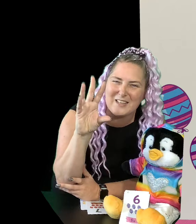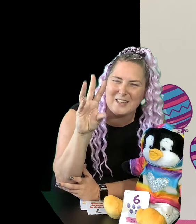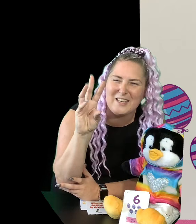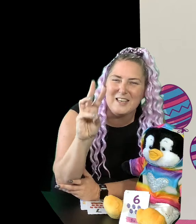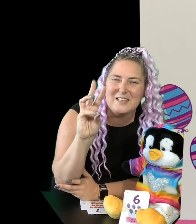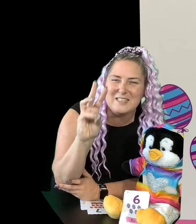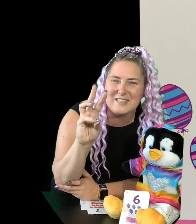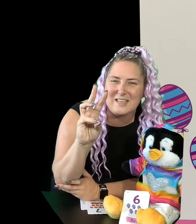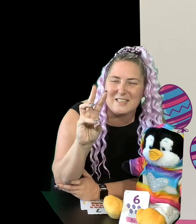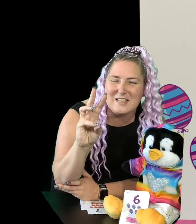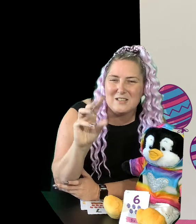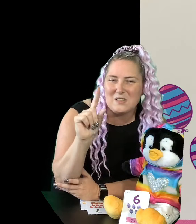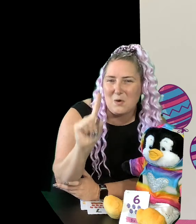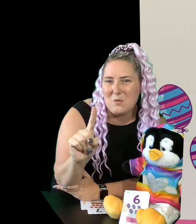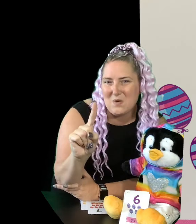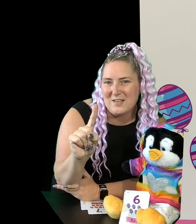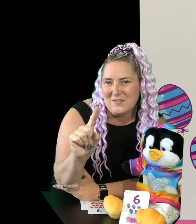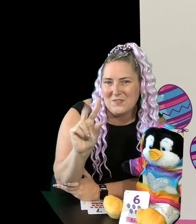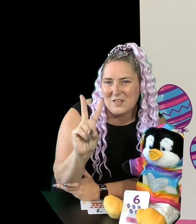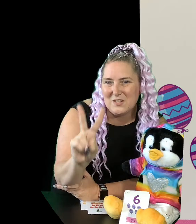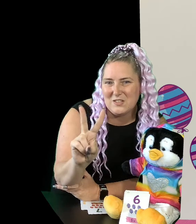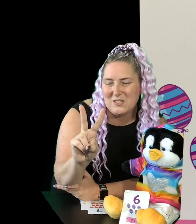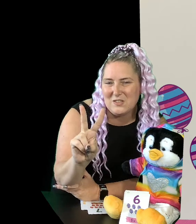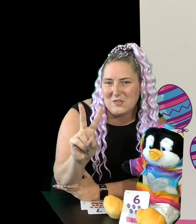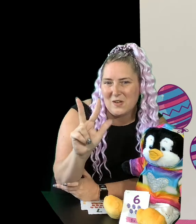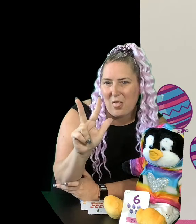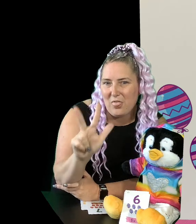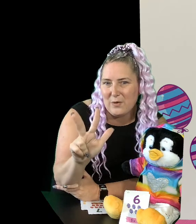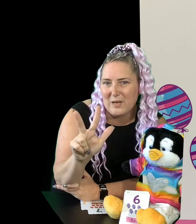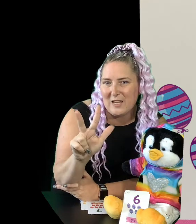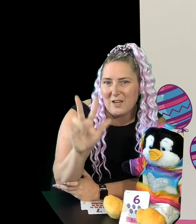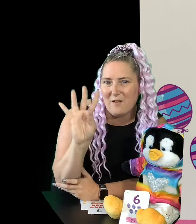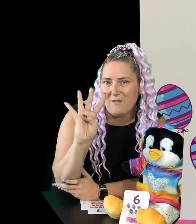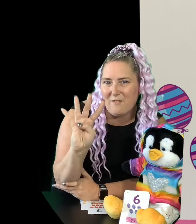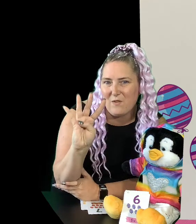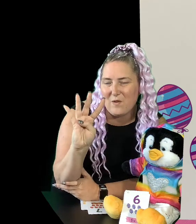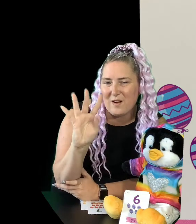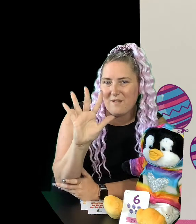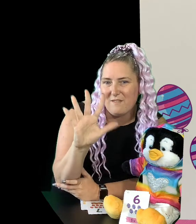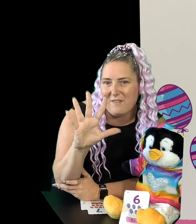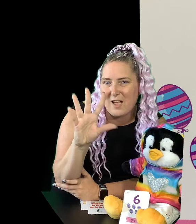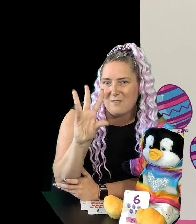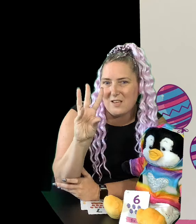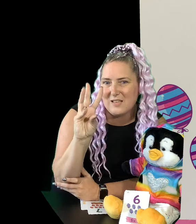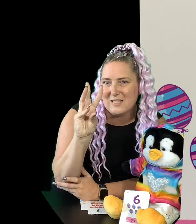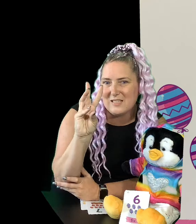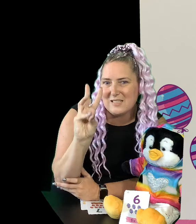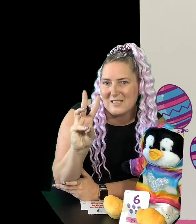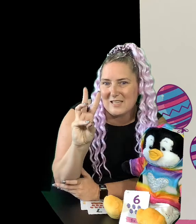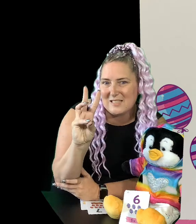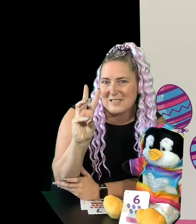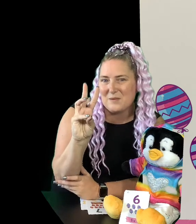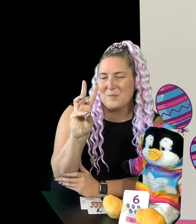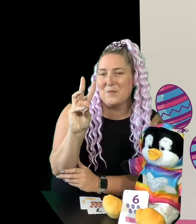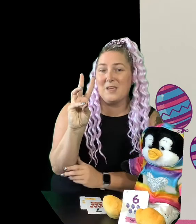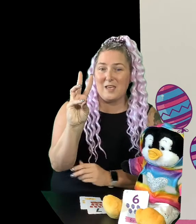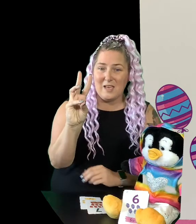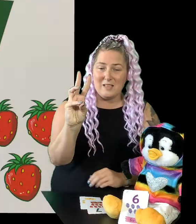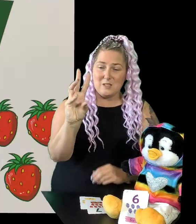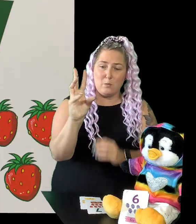automatically. 6. So 1, 2, 3, 4, 5, 6. So we